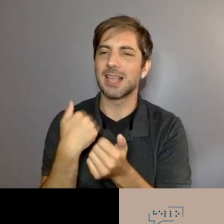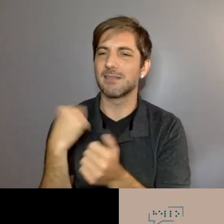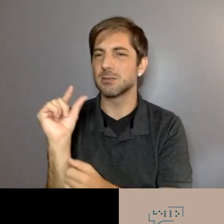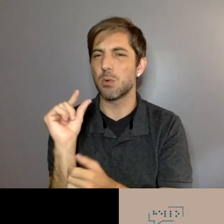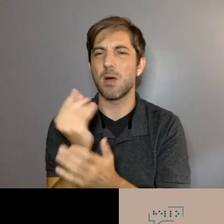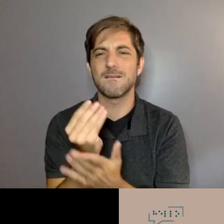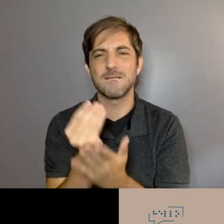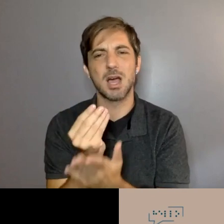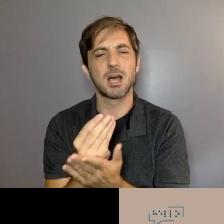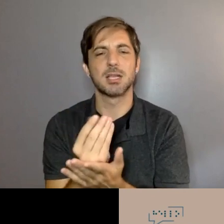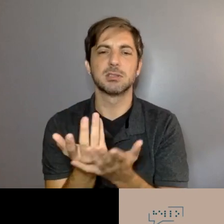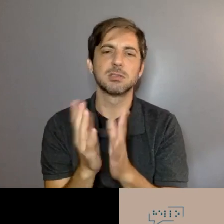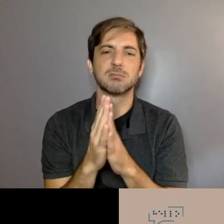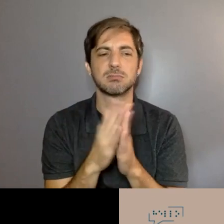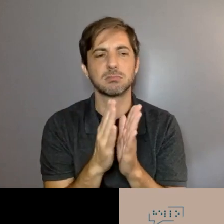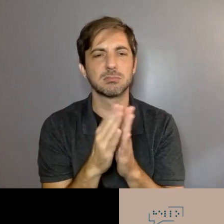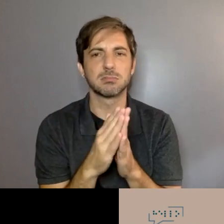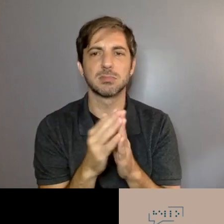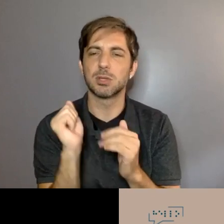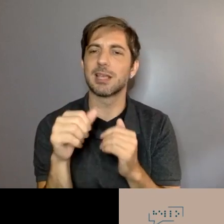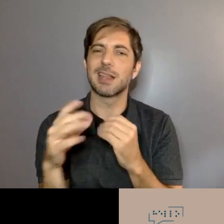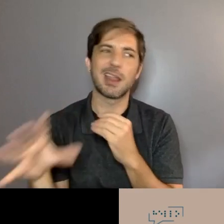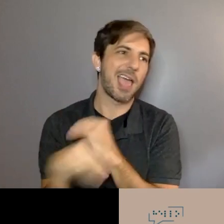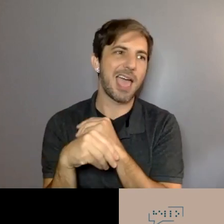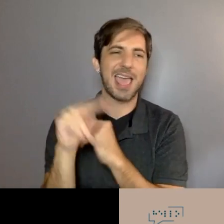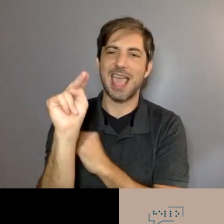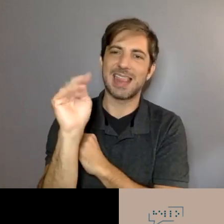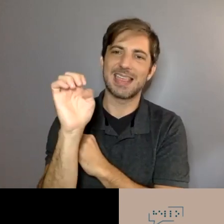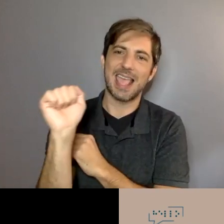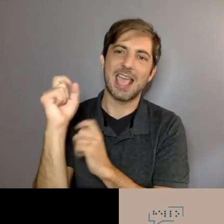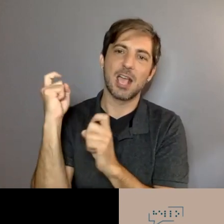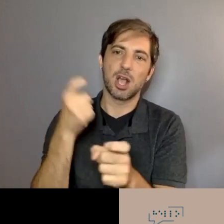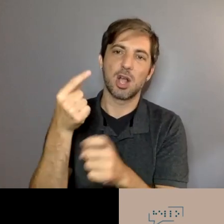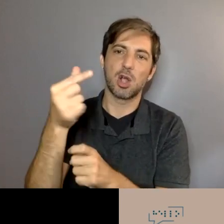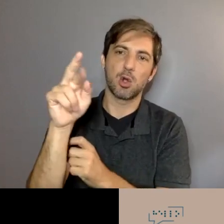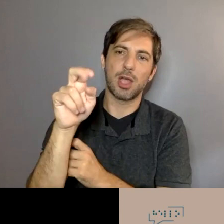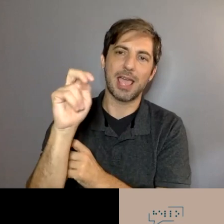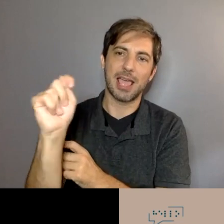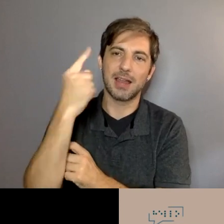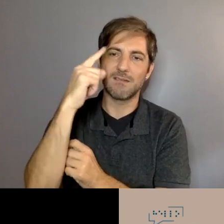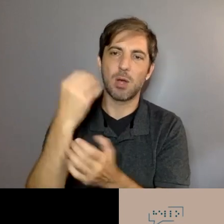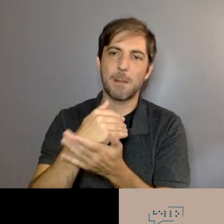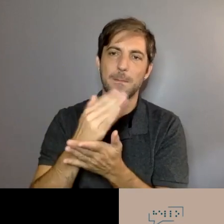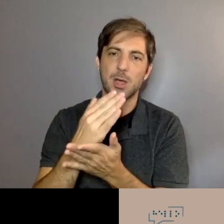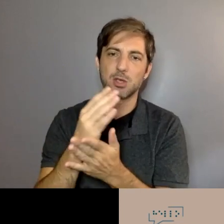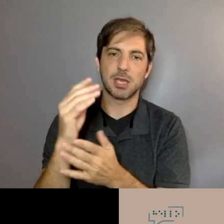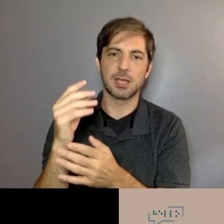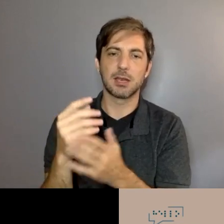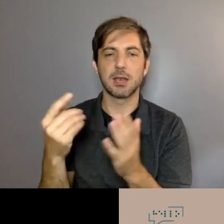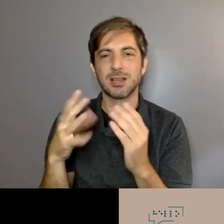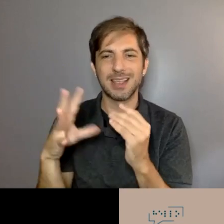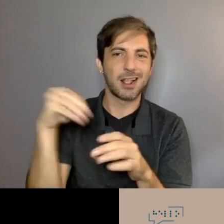Like I said, you can build it into an NEA grant as a budget item. And then just, you know, include it as part of your capital